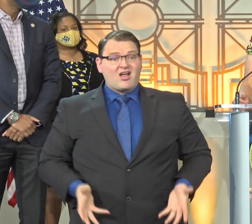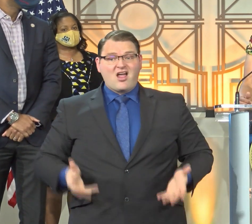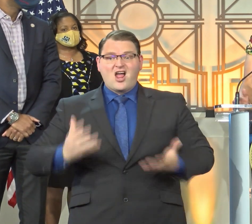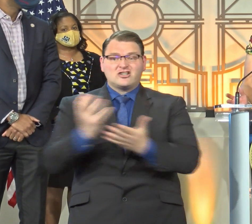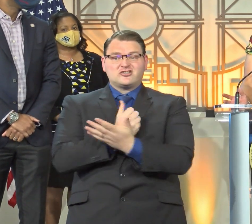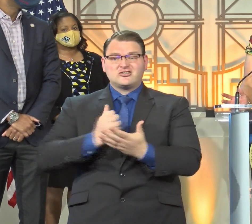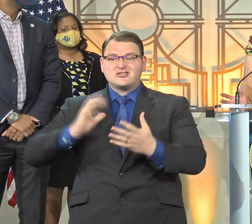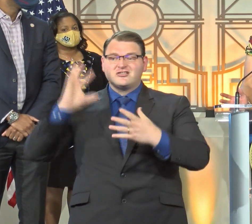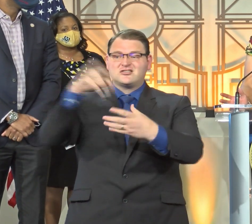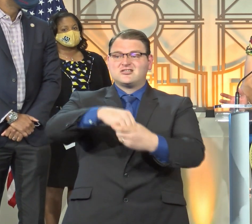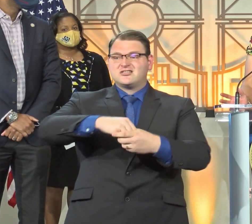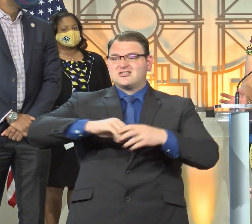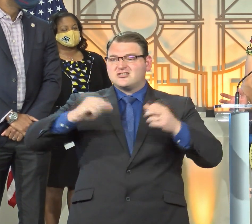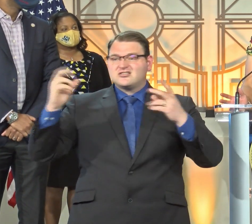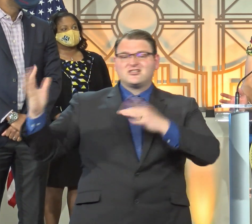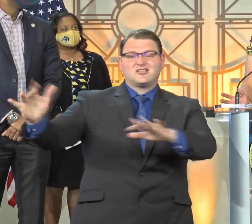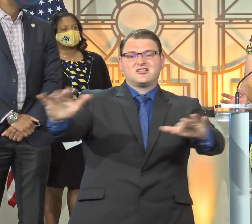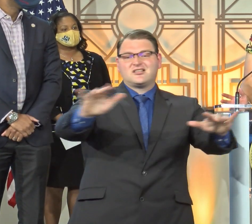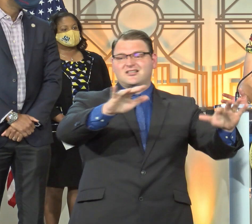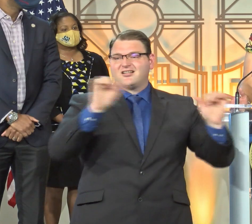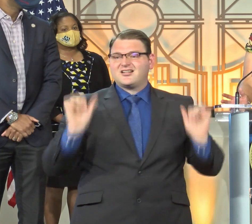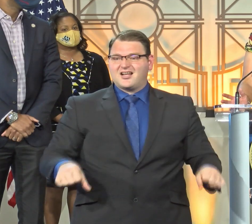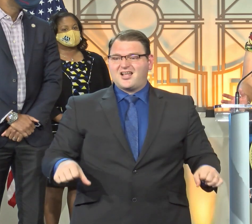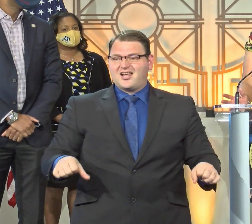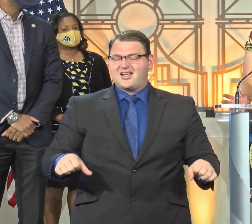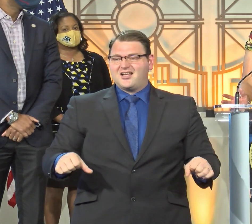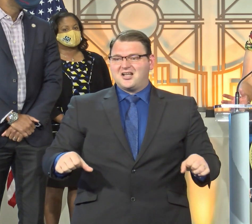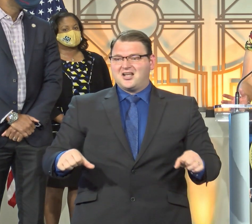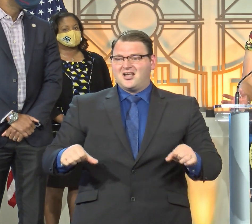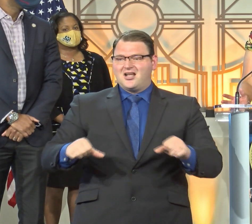thousands of us, and just sit on top of each other.